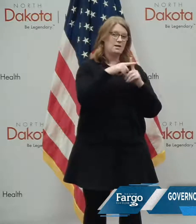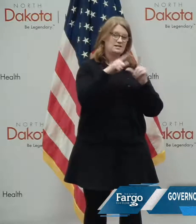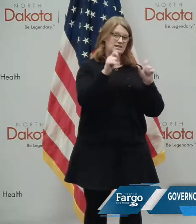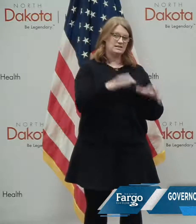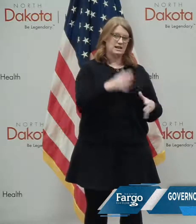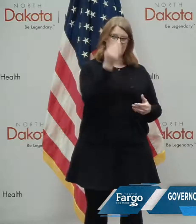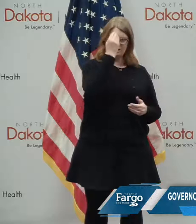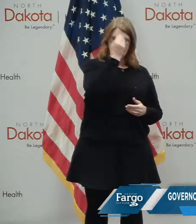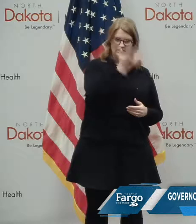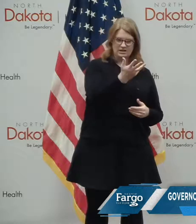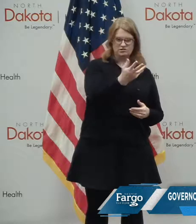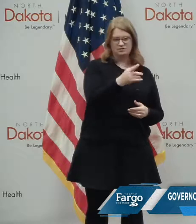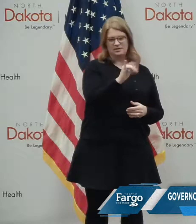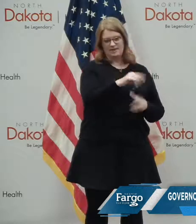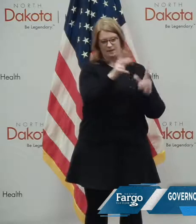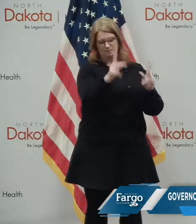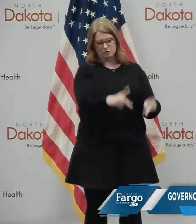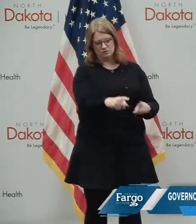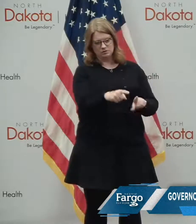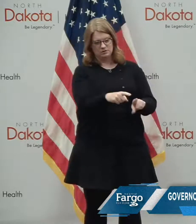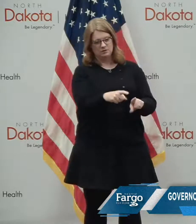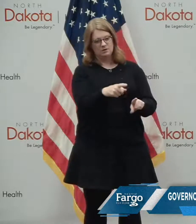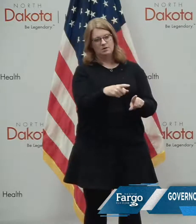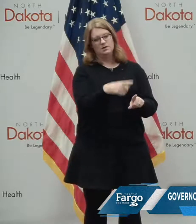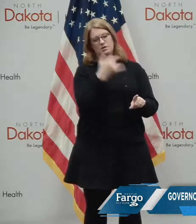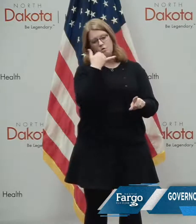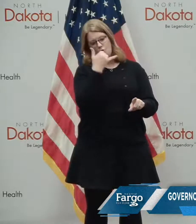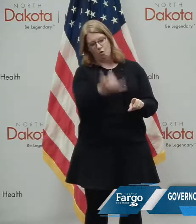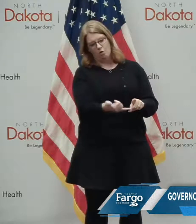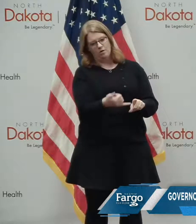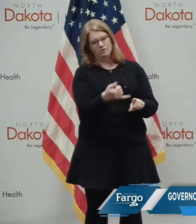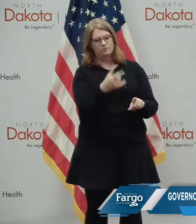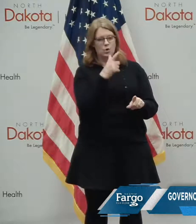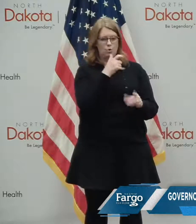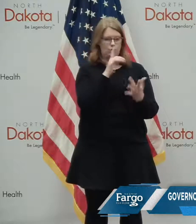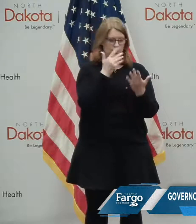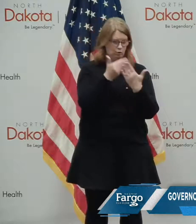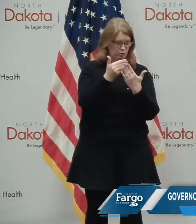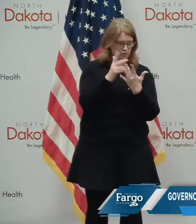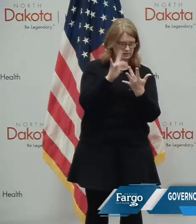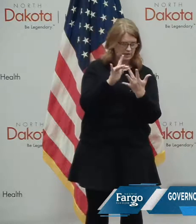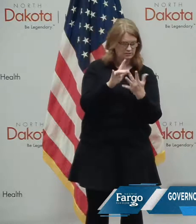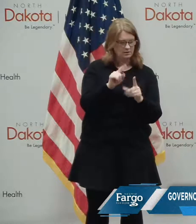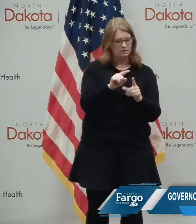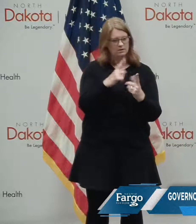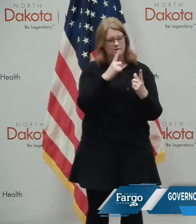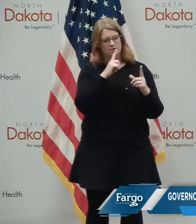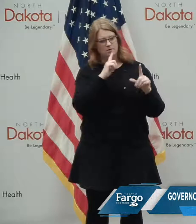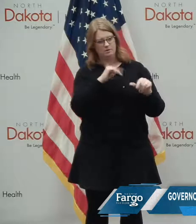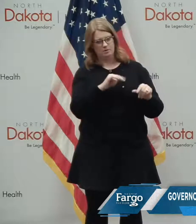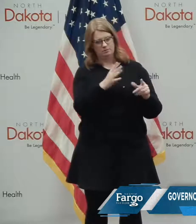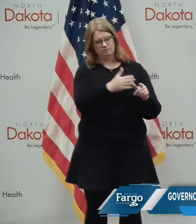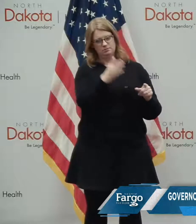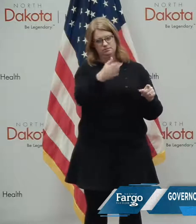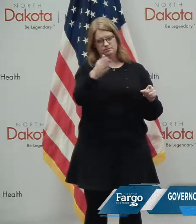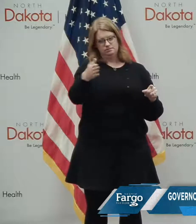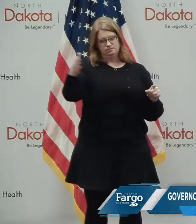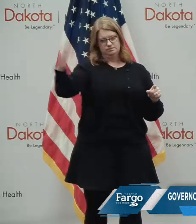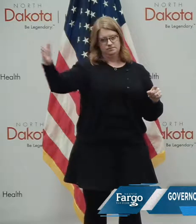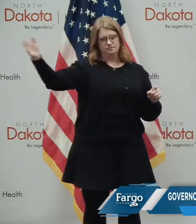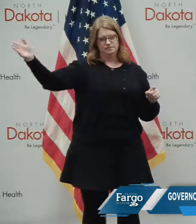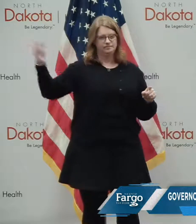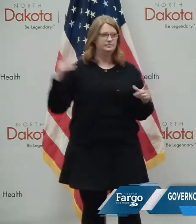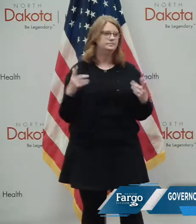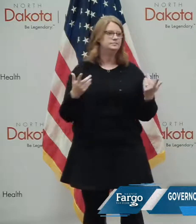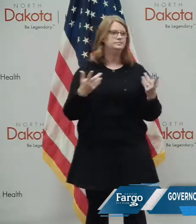to the individual, follow up with that individual, give them a call, who are your close contacts, they report that, then the phone calls start from contact tracers